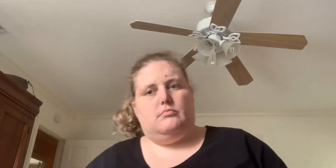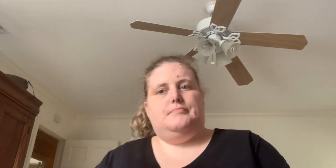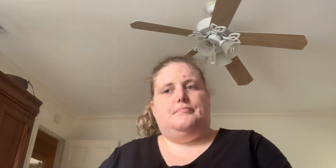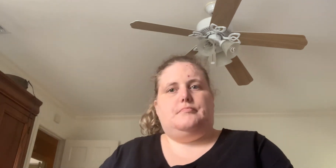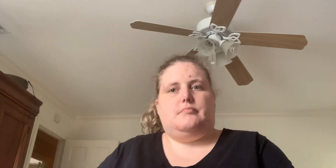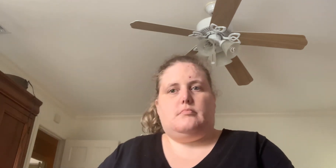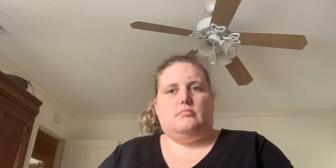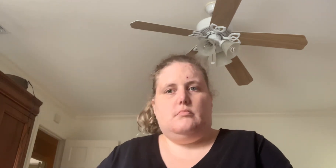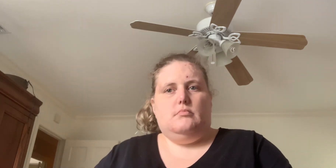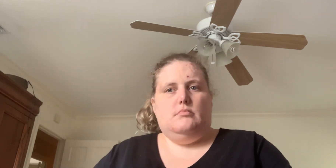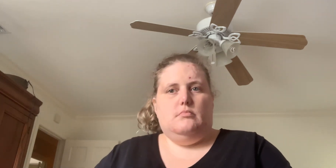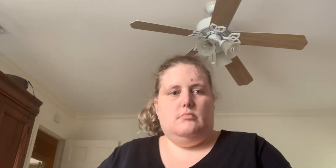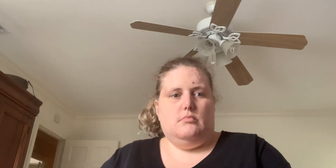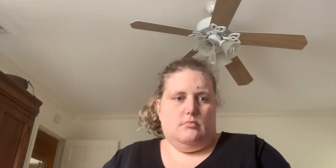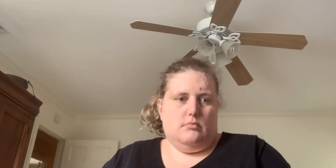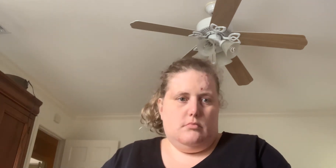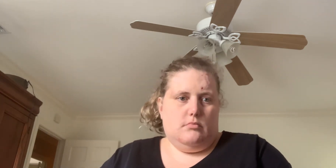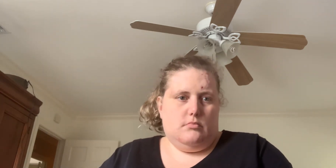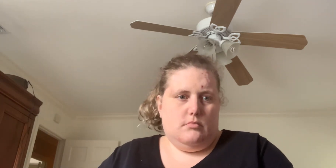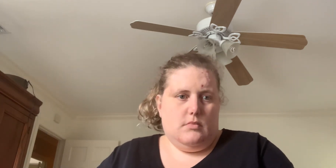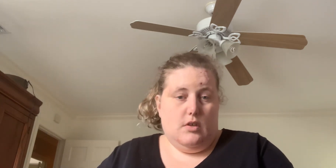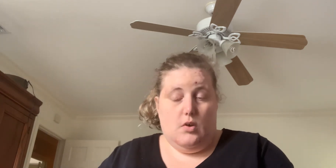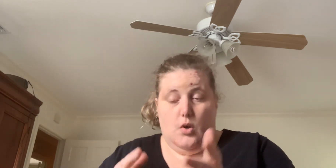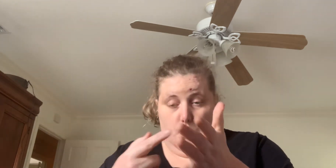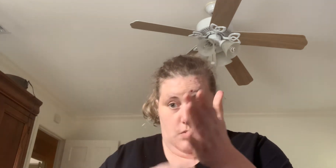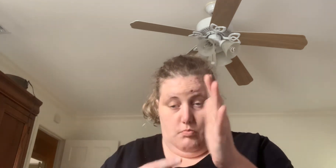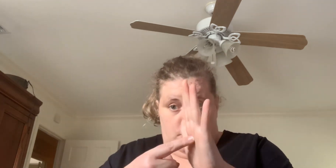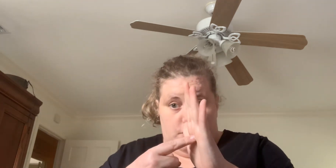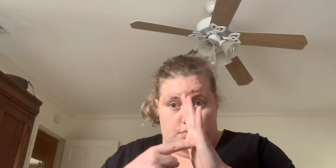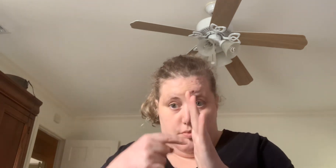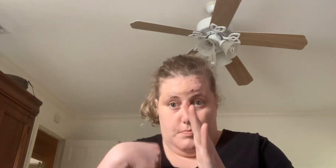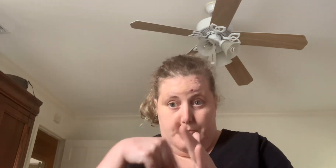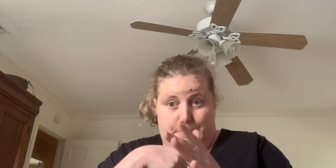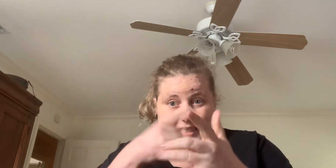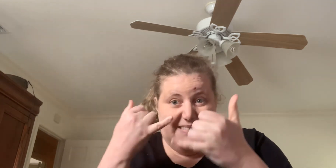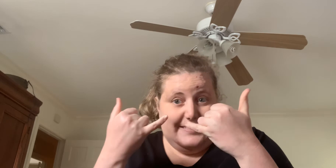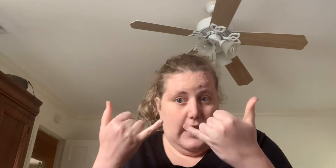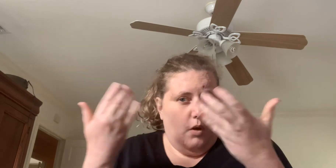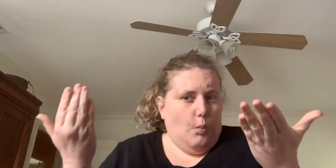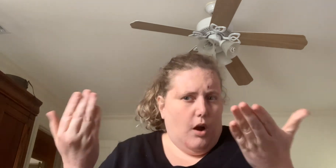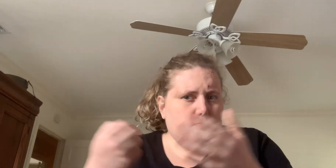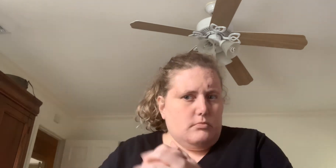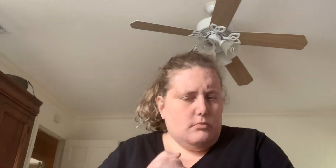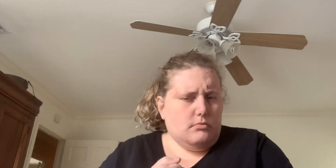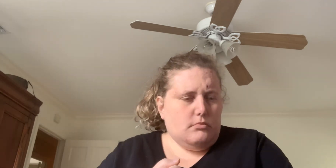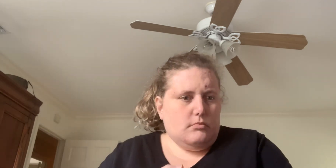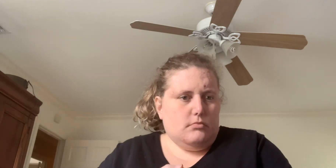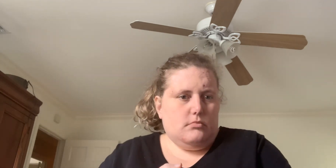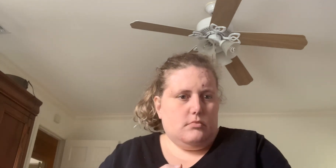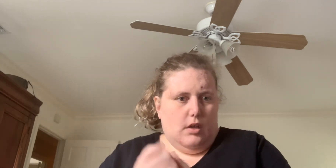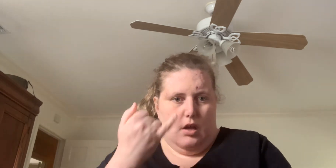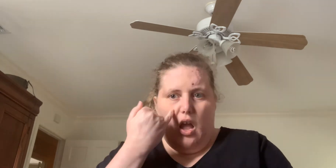So what this is telling us now is that if we want to